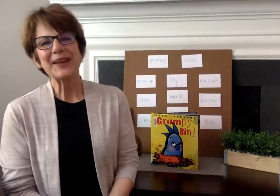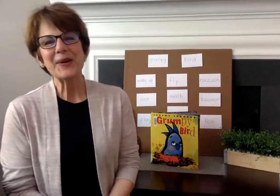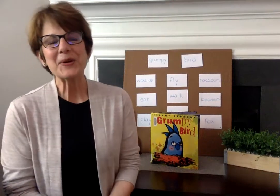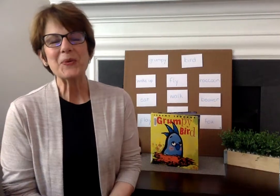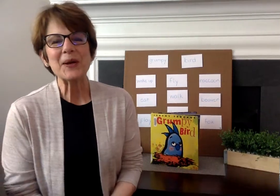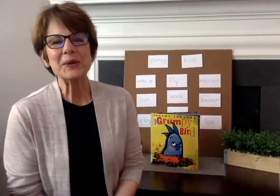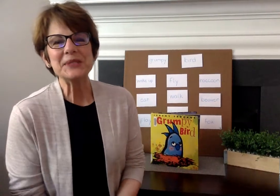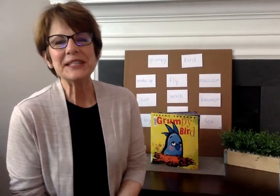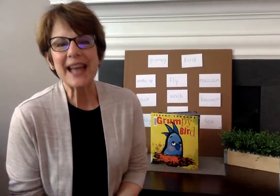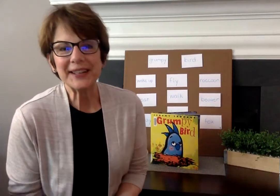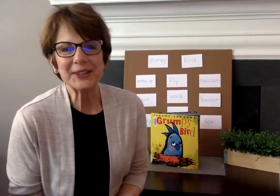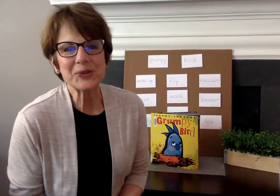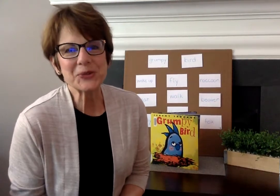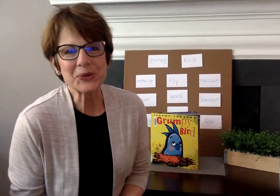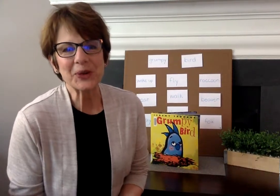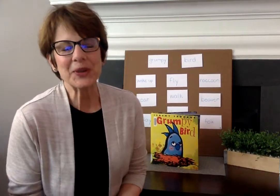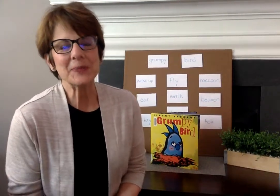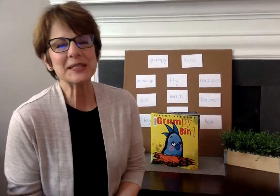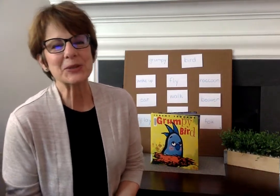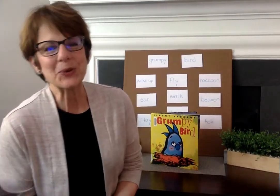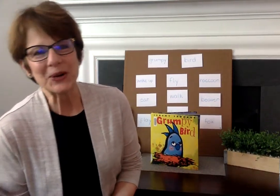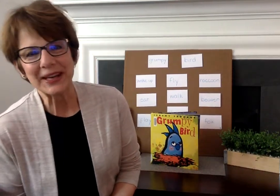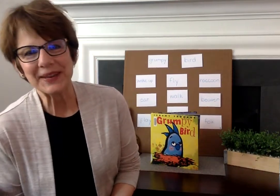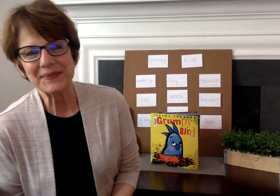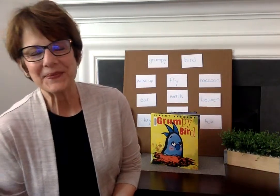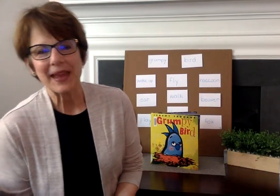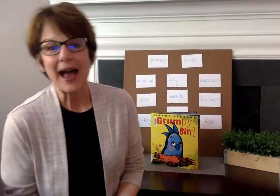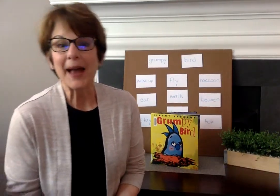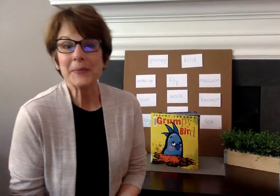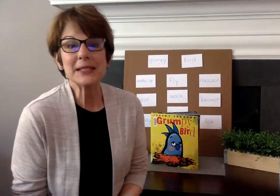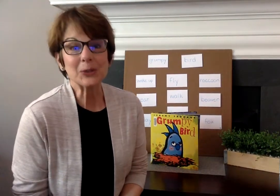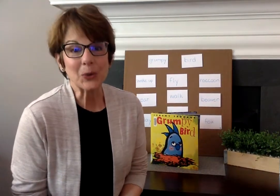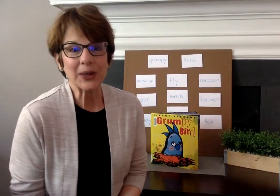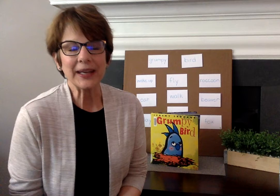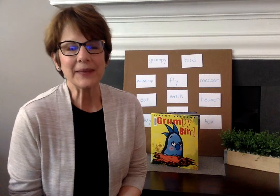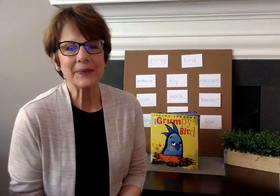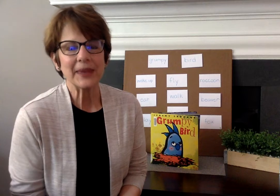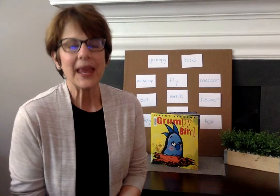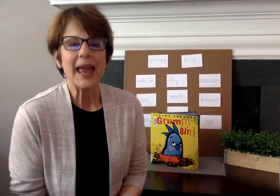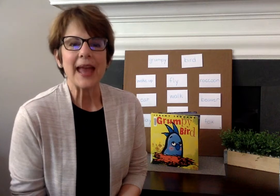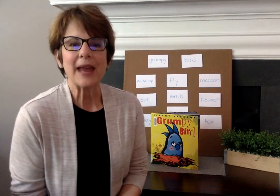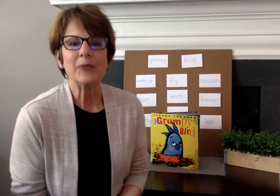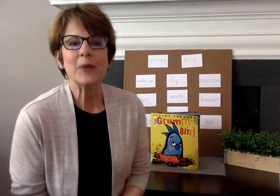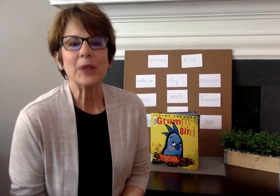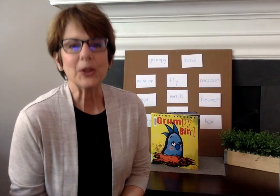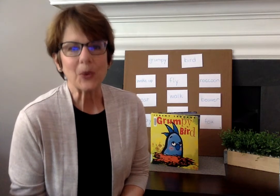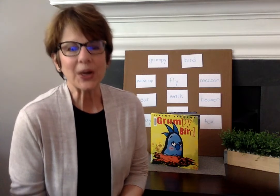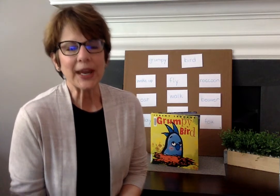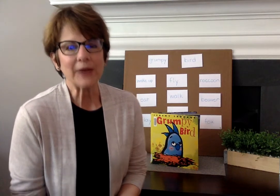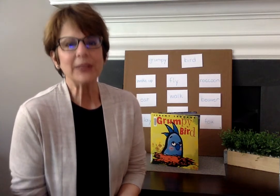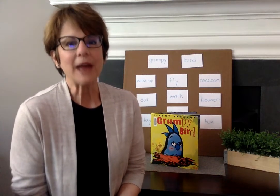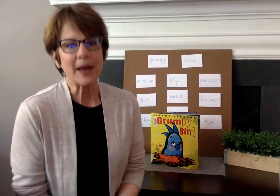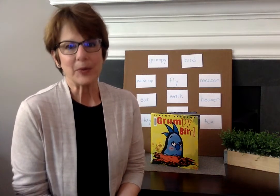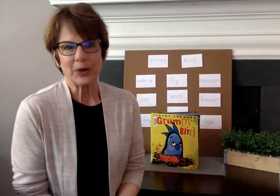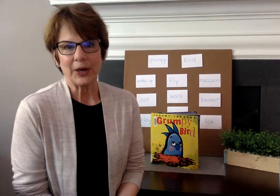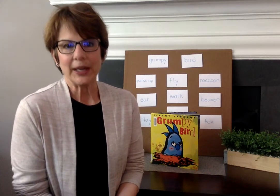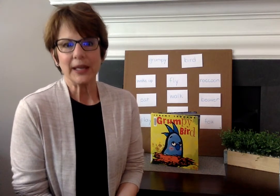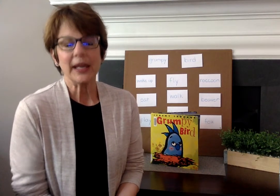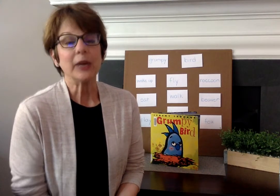Hello and welcome to Sign a Little Story with Miss Lori. I'm Miss Lori and I'm from the York County Library in